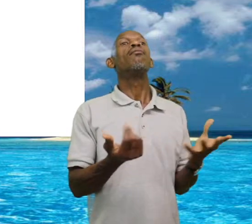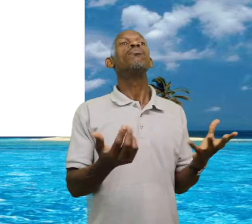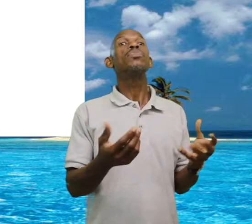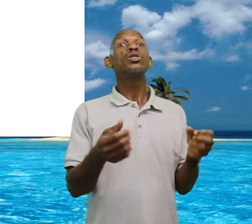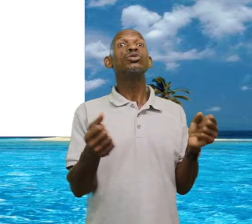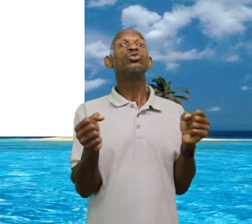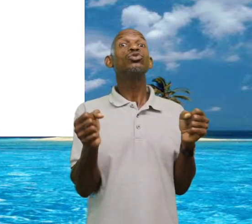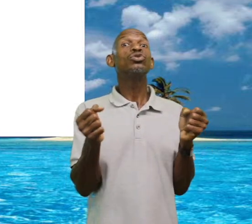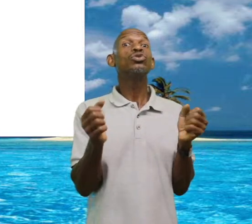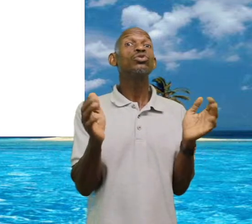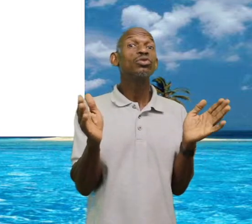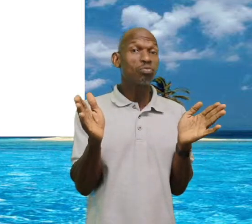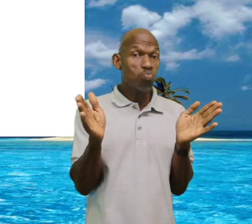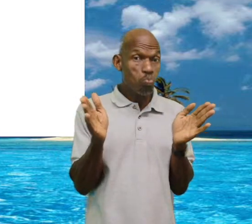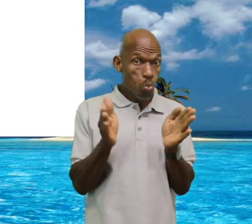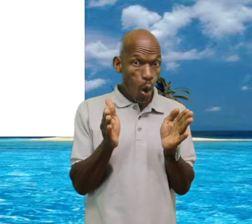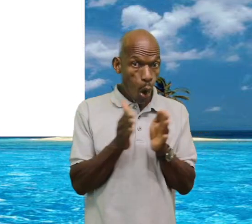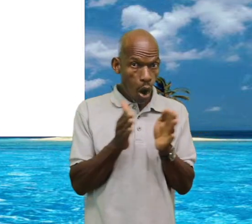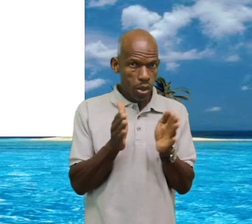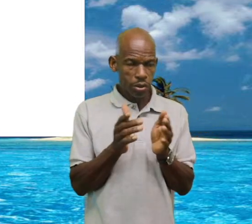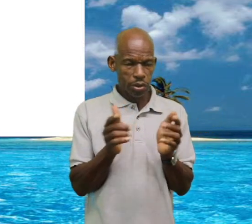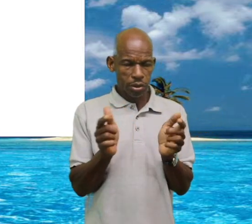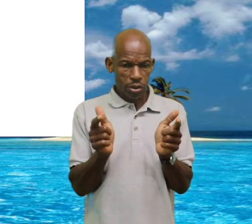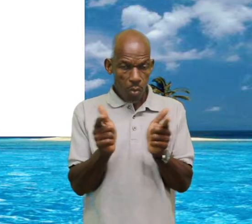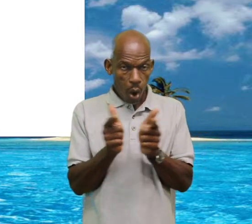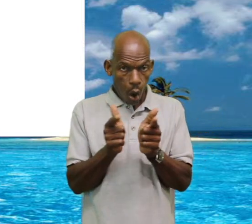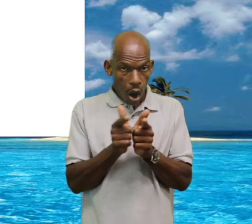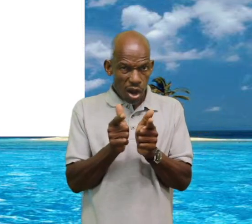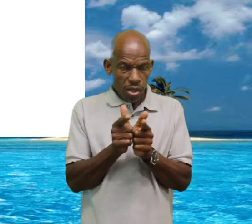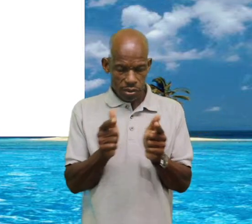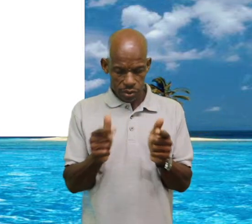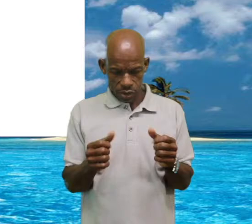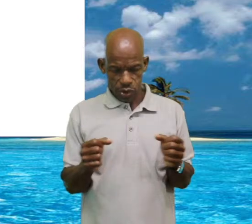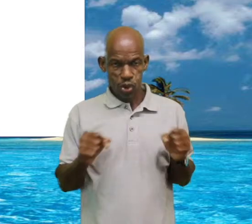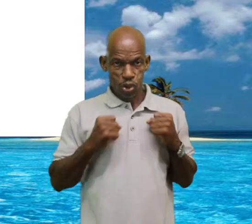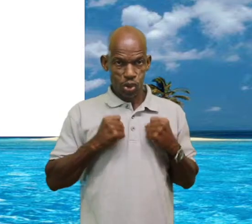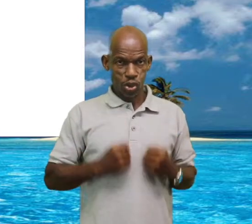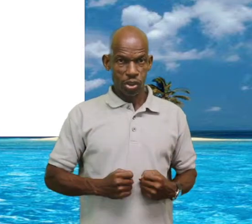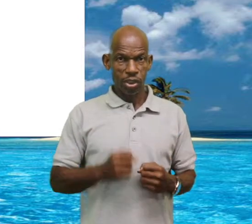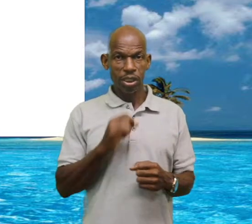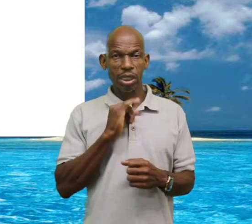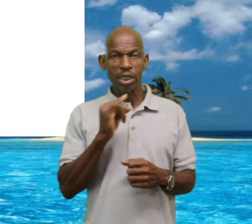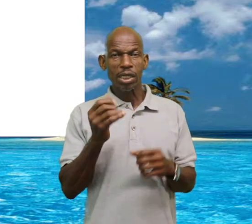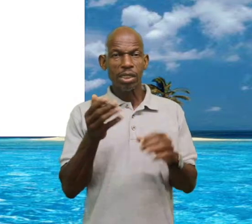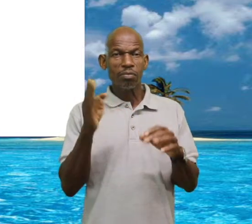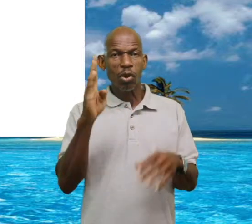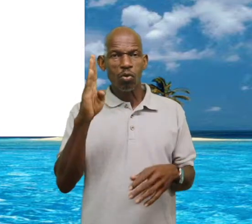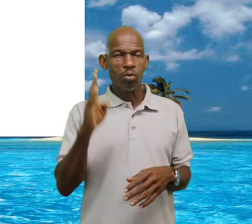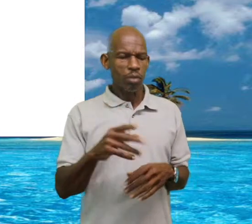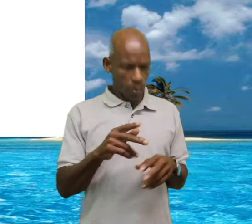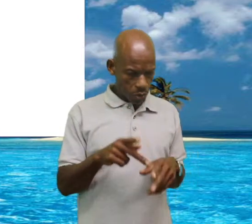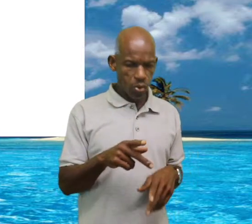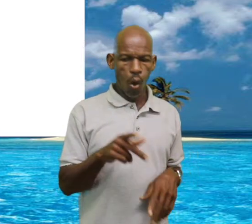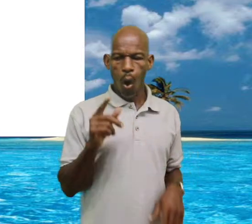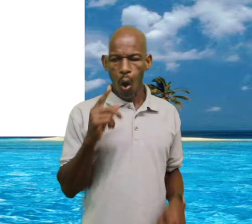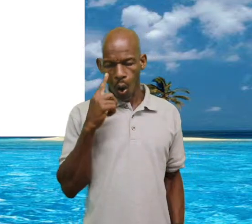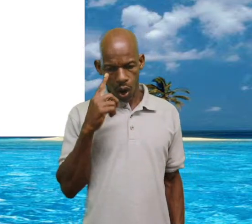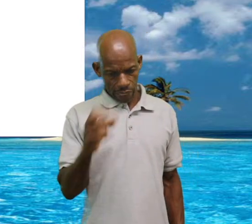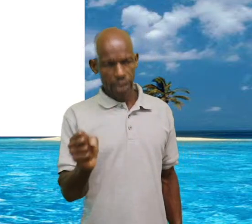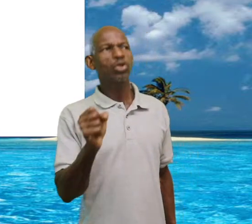I am identifying the one that is small, all right? And also